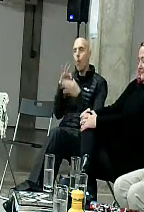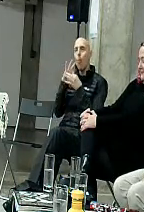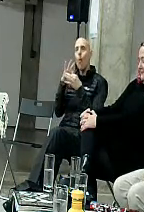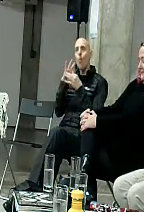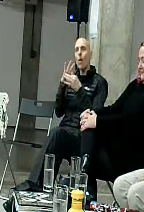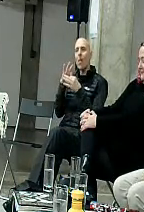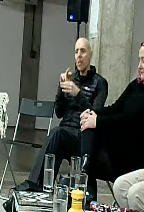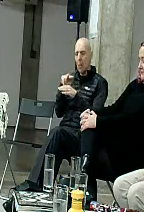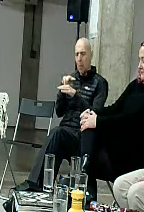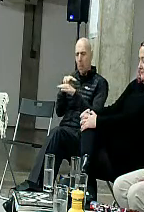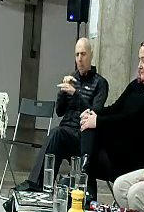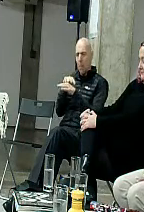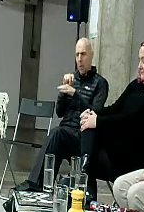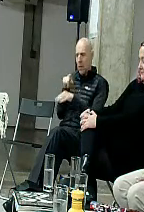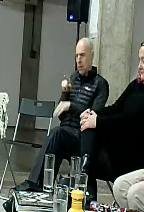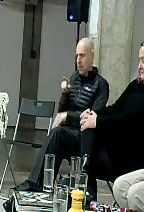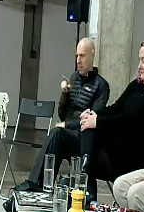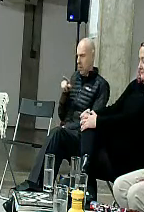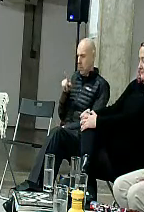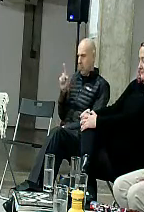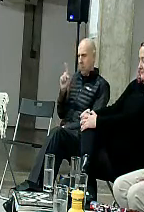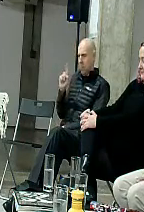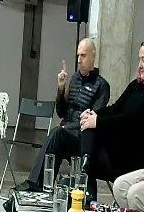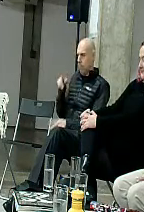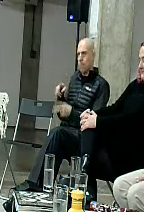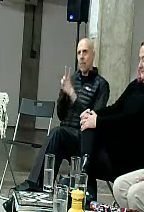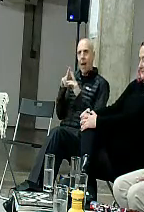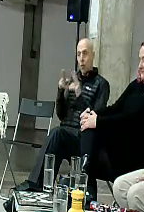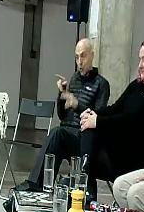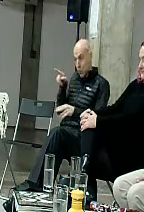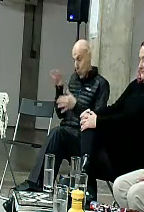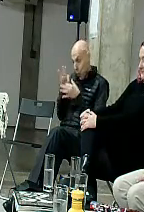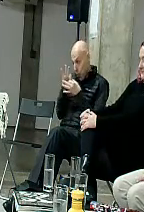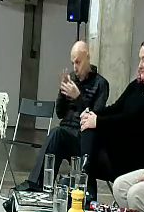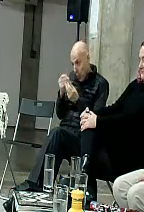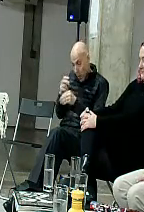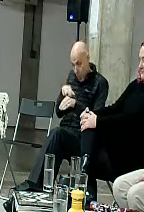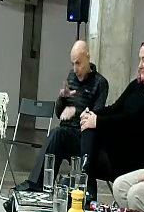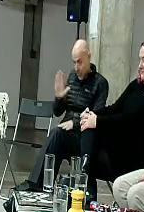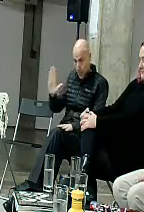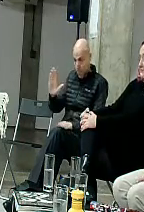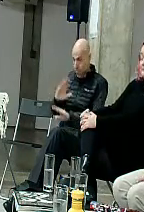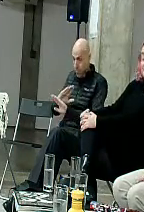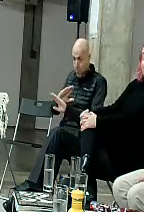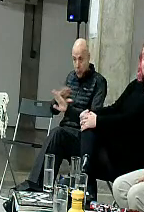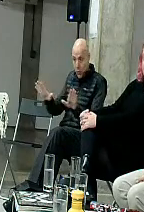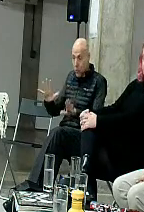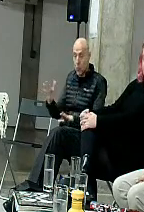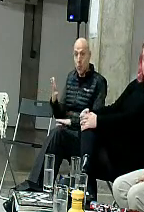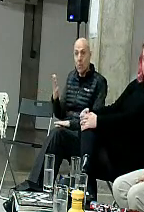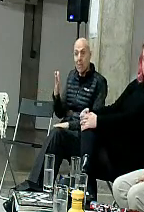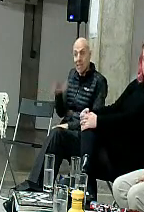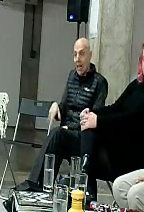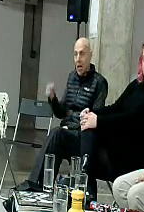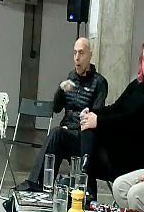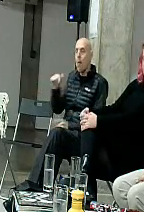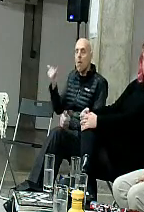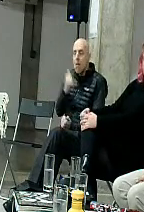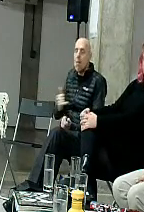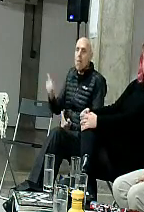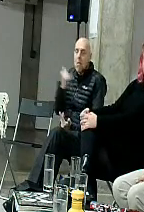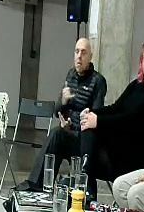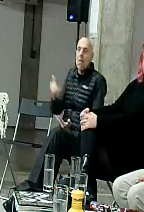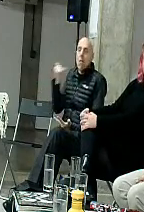As soon as they said that, I thought, don't come to my house. I don't want you. Don't you dare come. But they kept ringing and